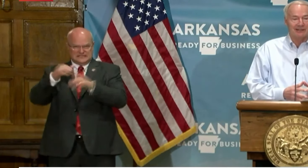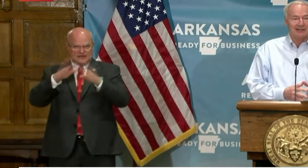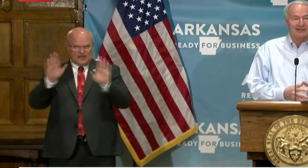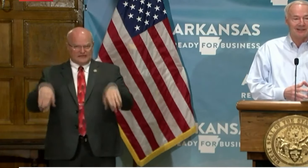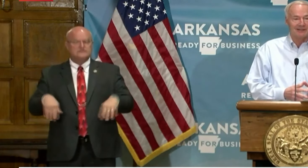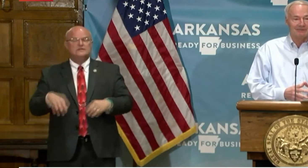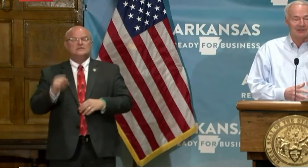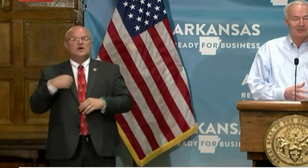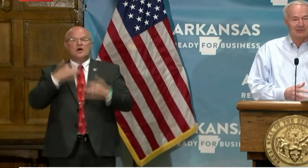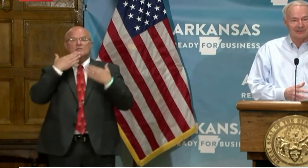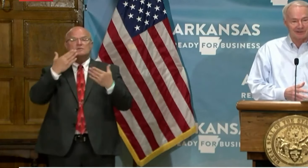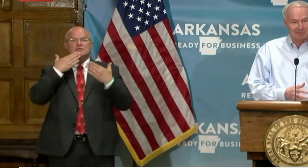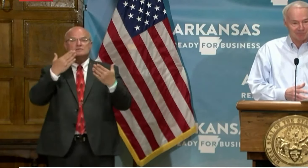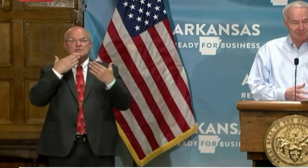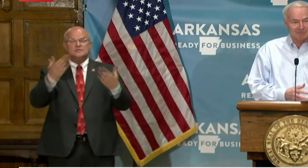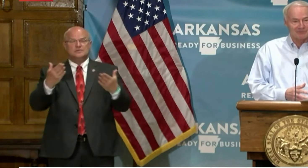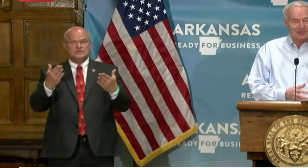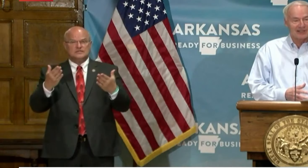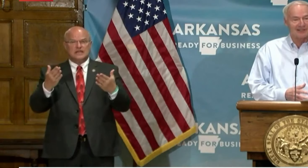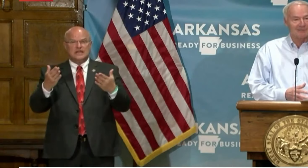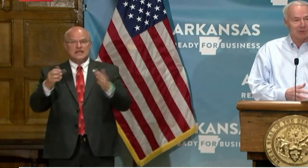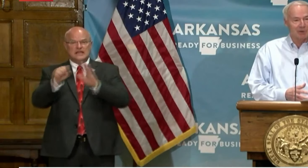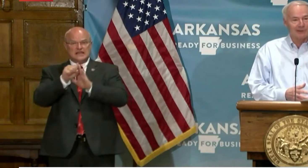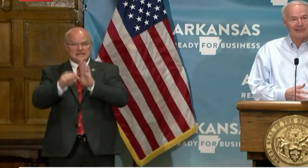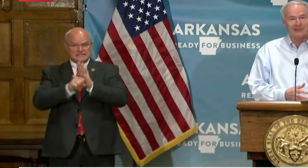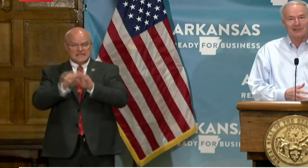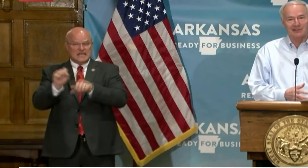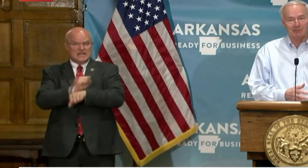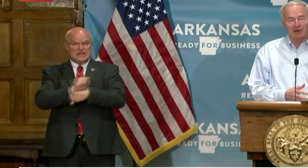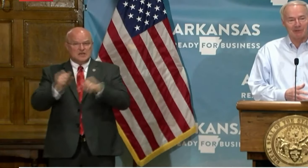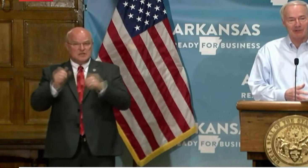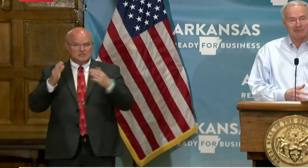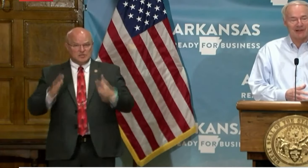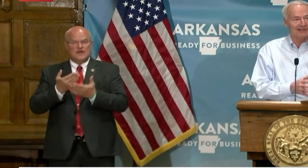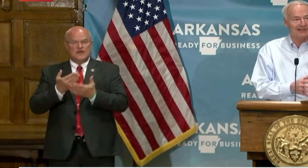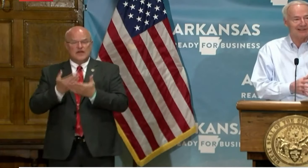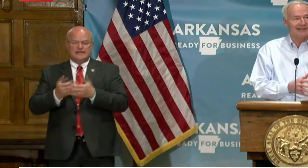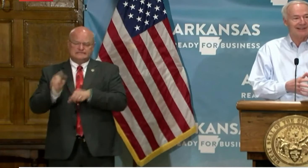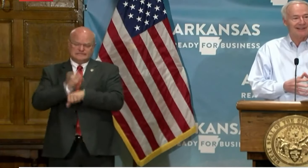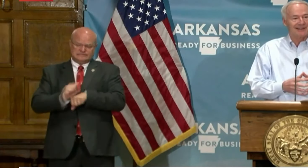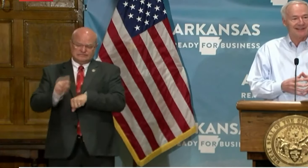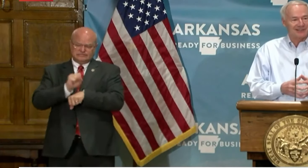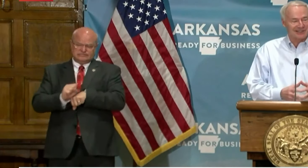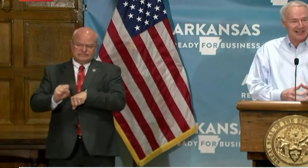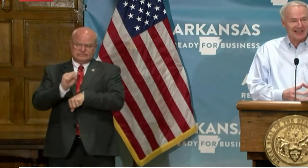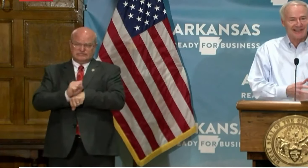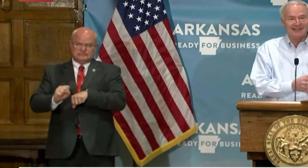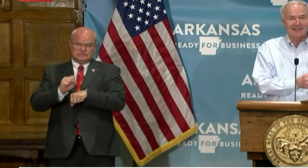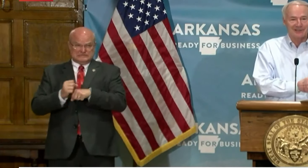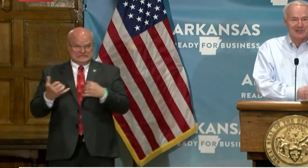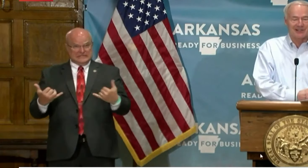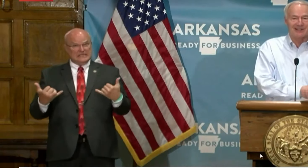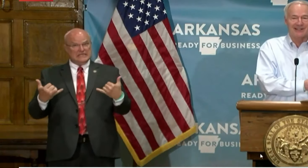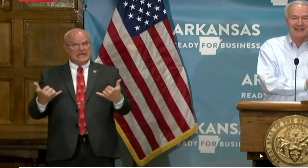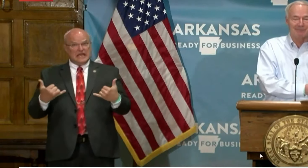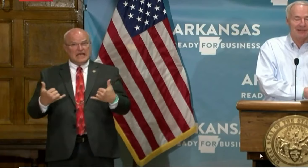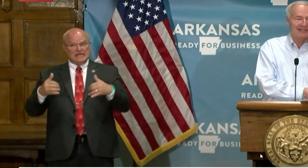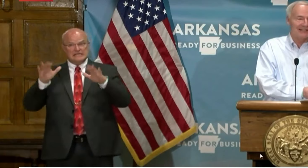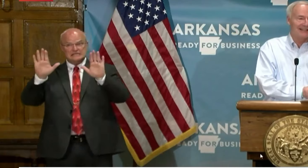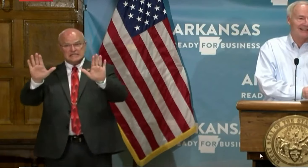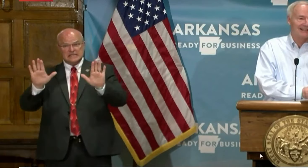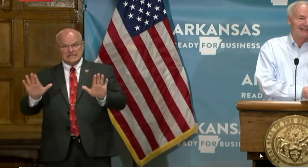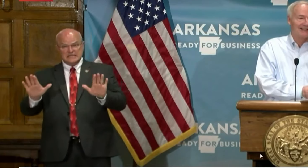the the state employees and the Department of Finance today, Sunday,